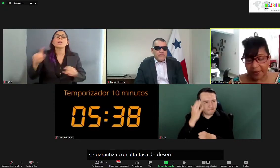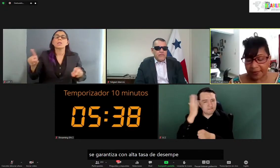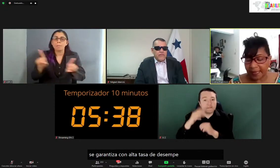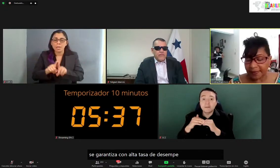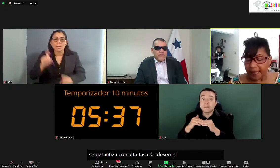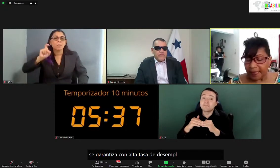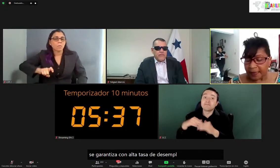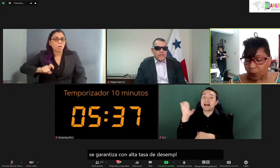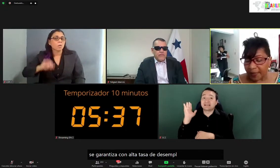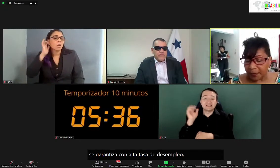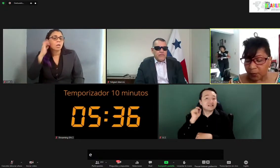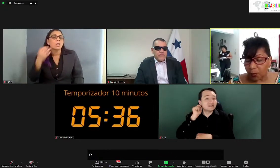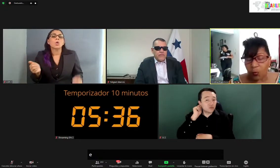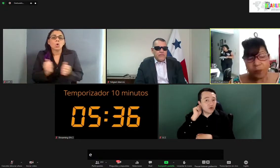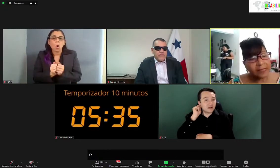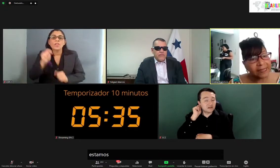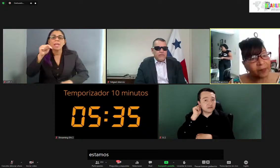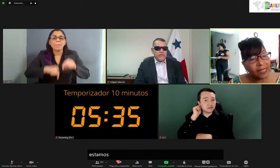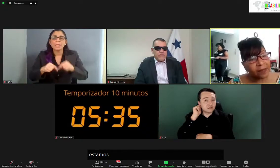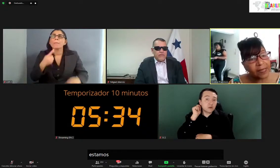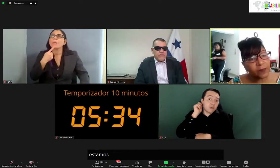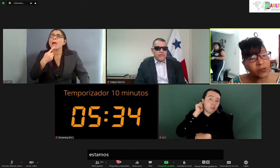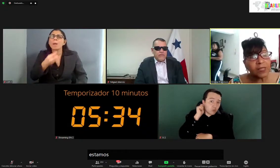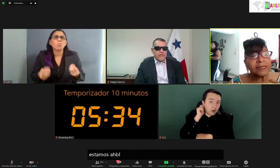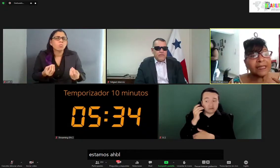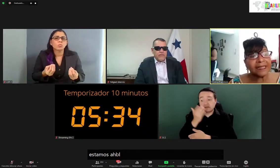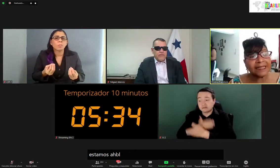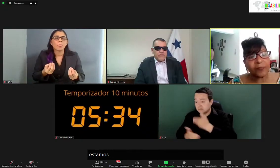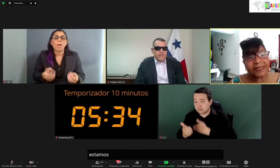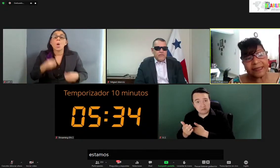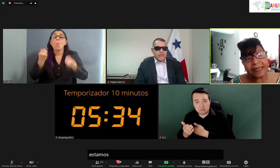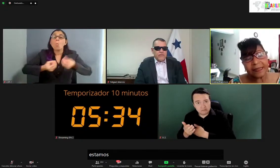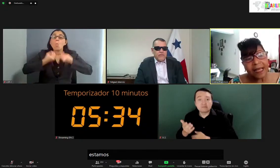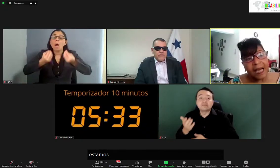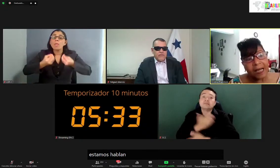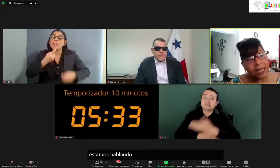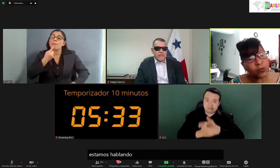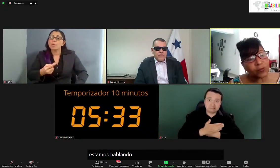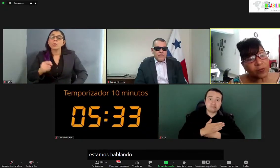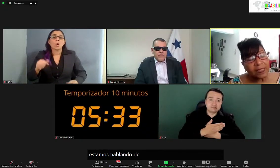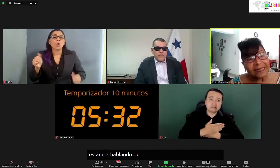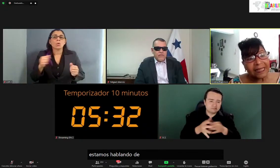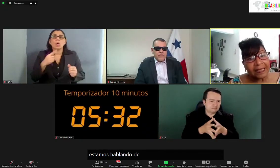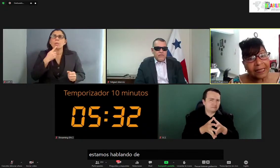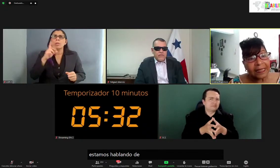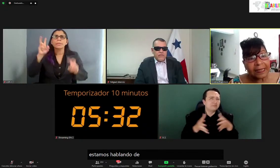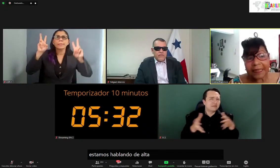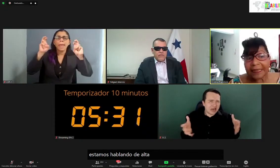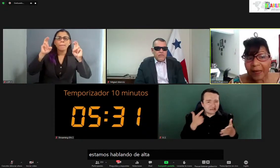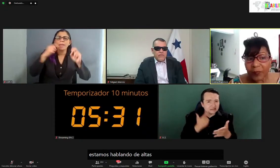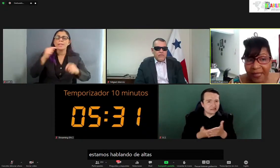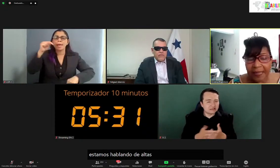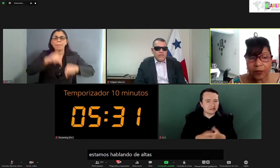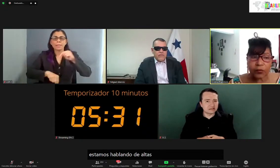disabilities we're talking about women with disabilities whenever we talk about disabilities